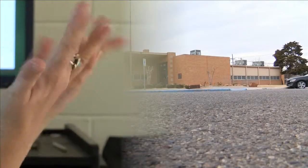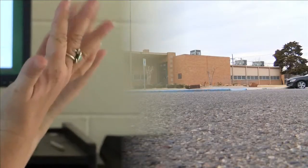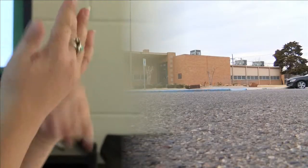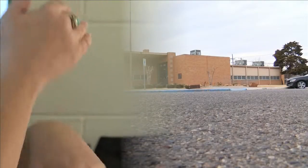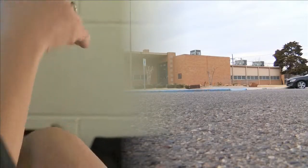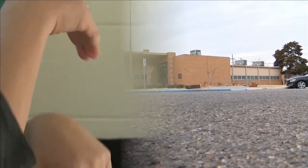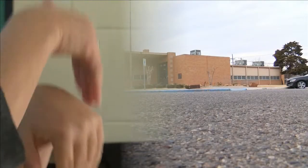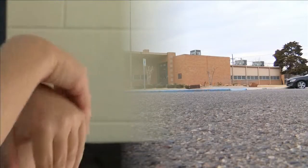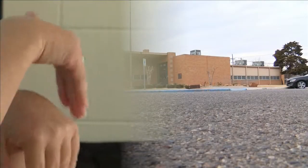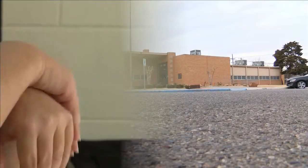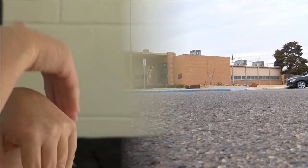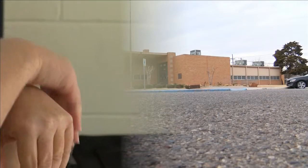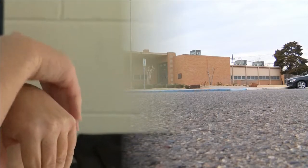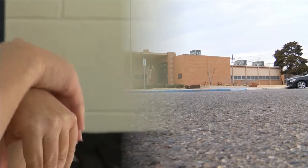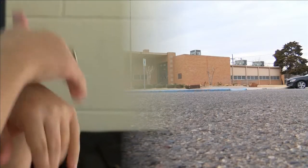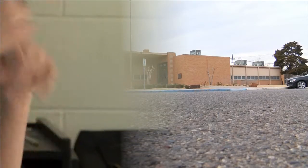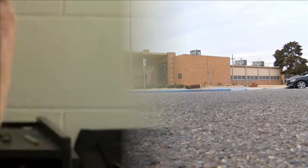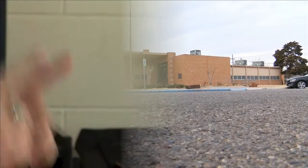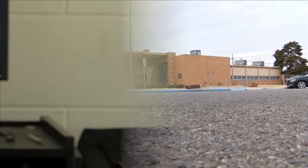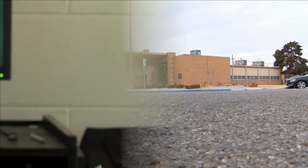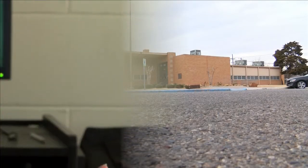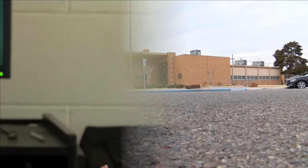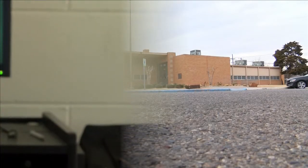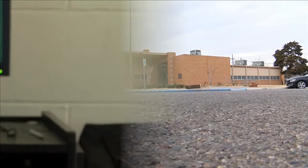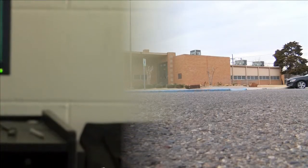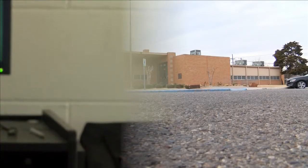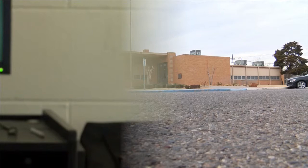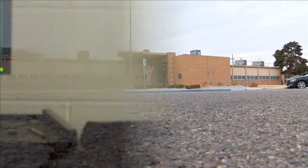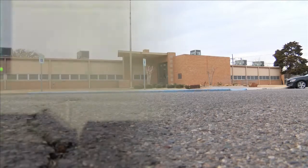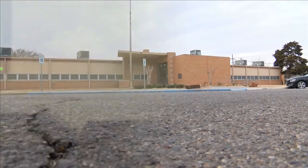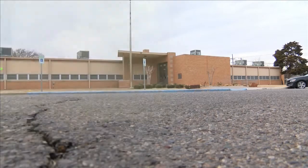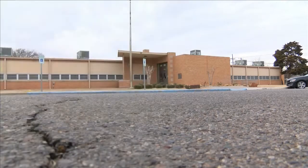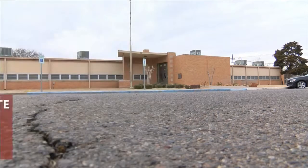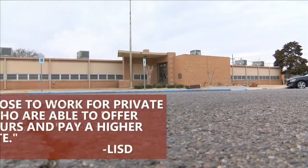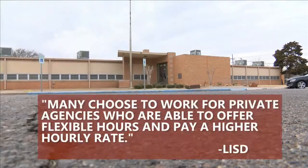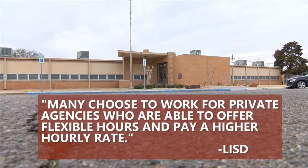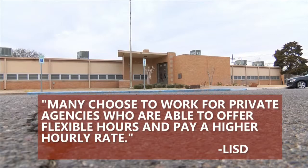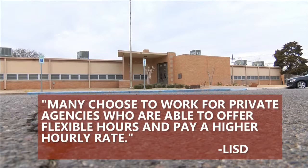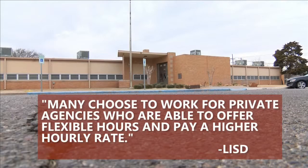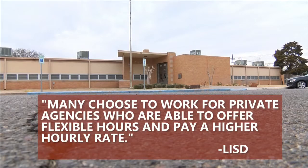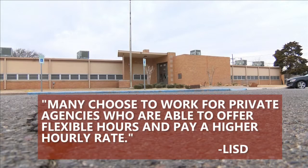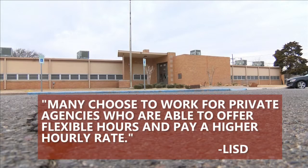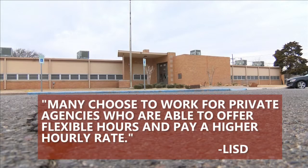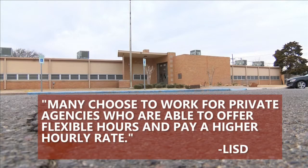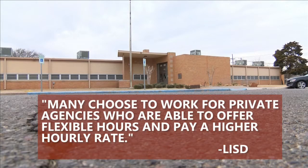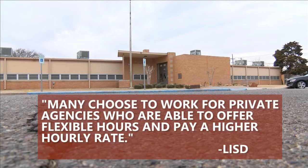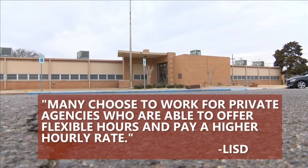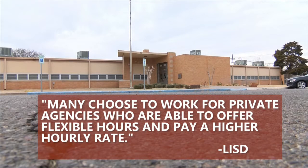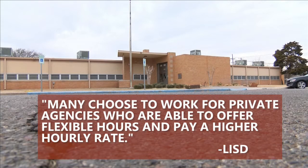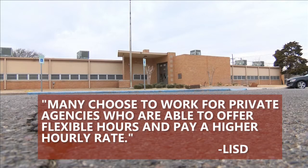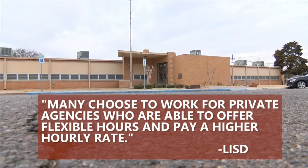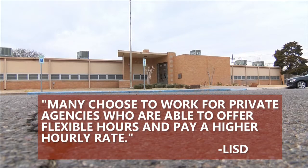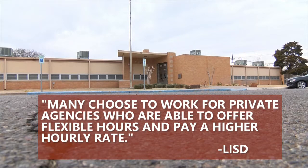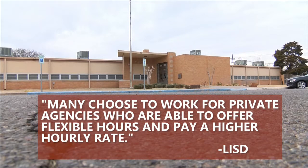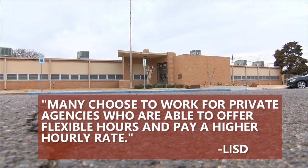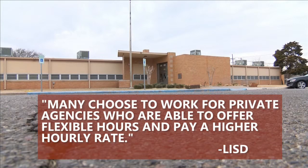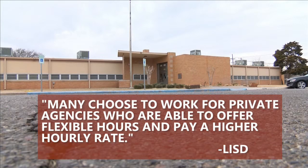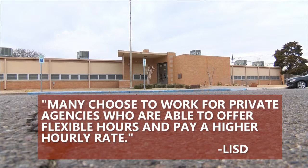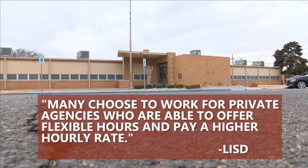try to retain the best interpreters in Texas, but say in a statement that, quote, many choose to work for private agencies who are able to offer flexible